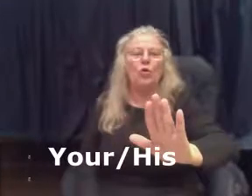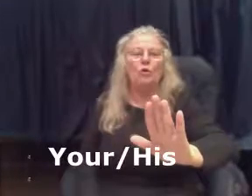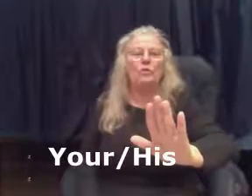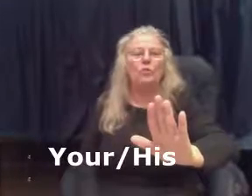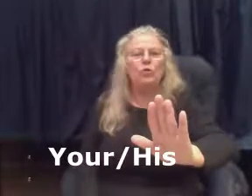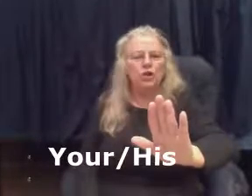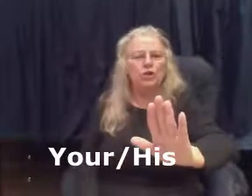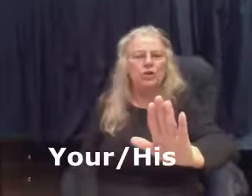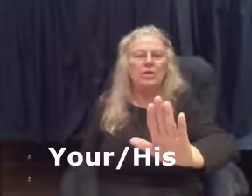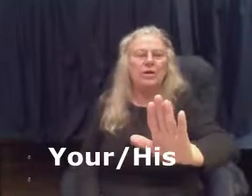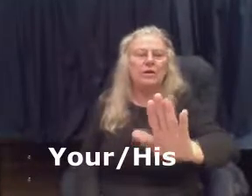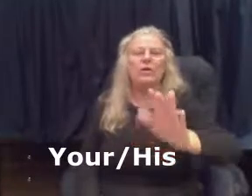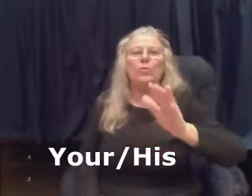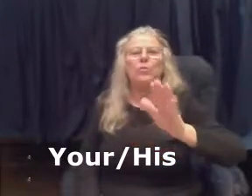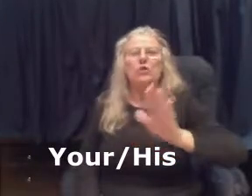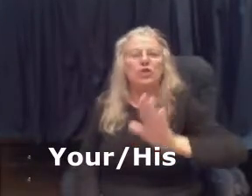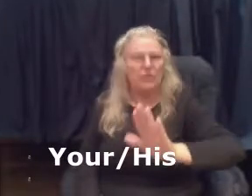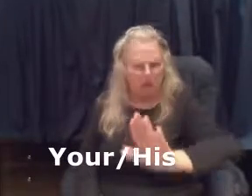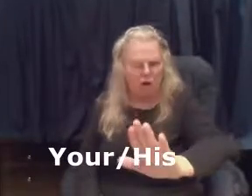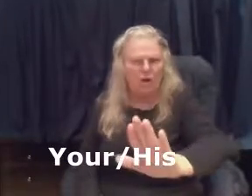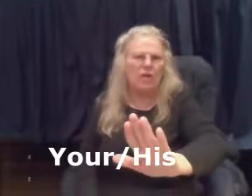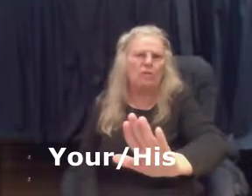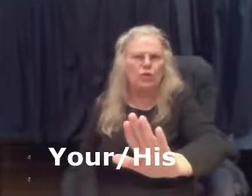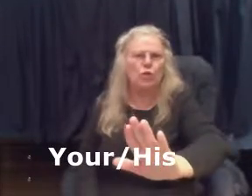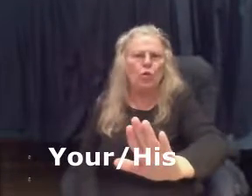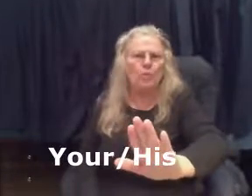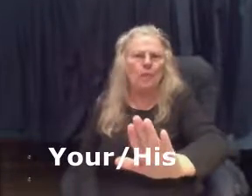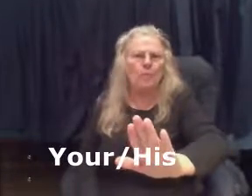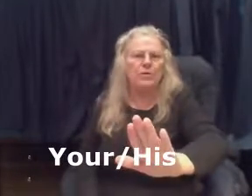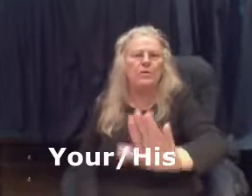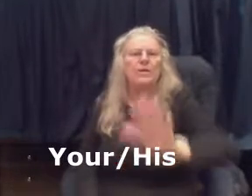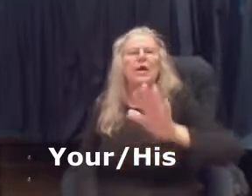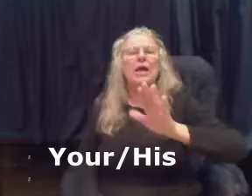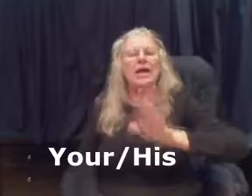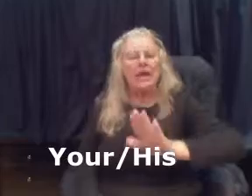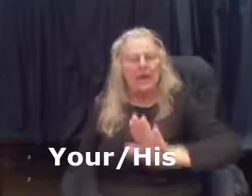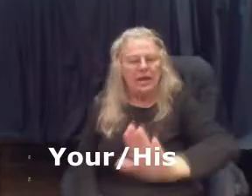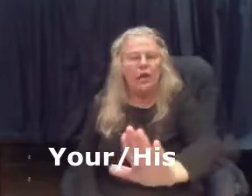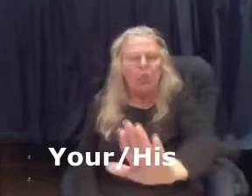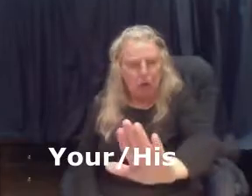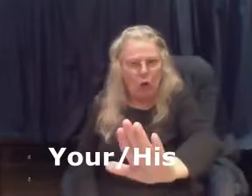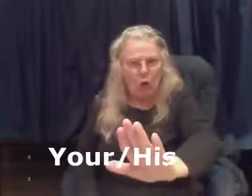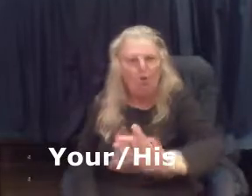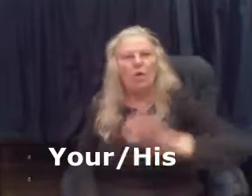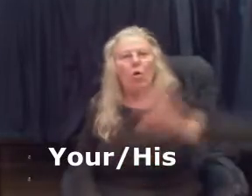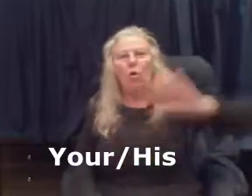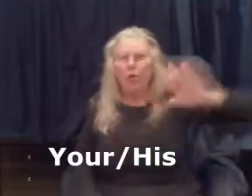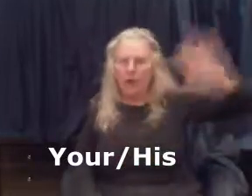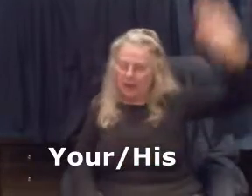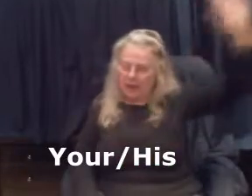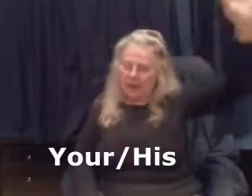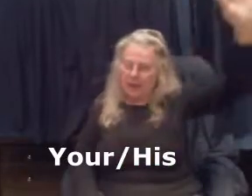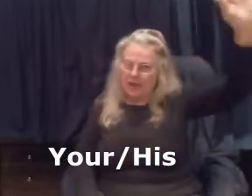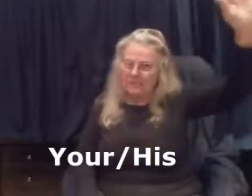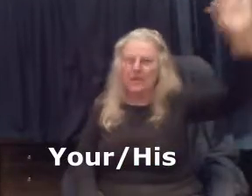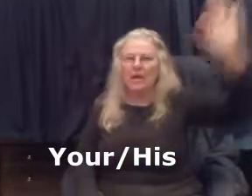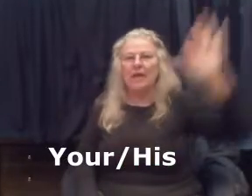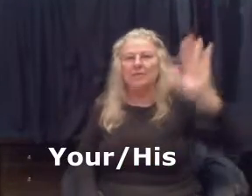to push, like you're pushing the articles toward that person. Your or his. And